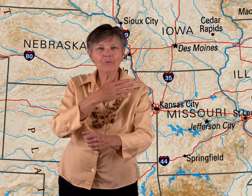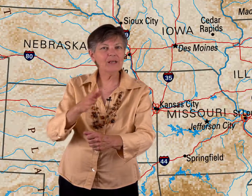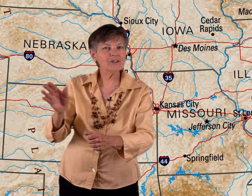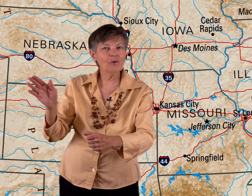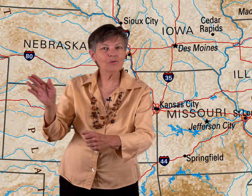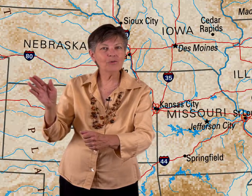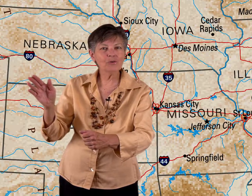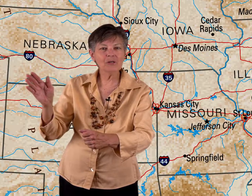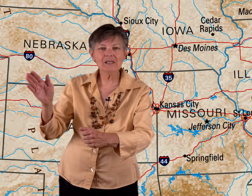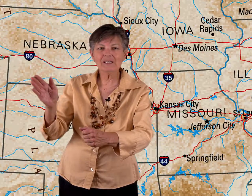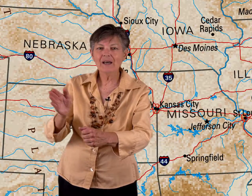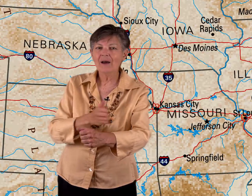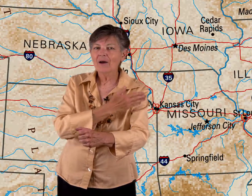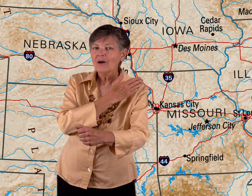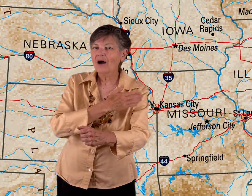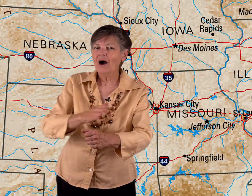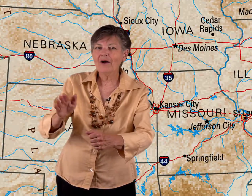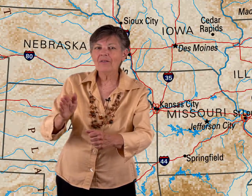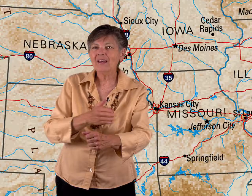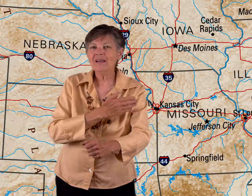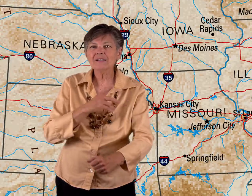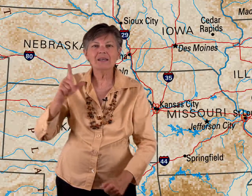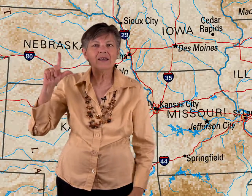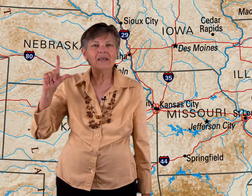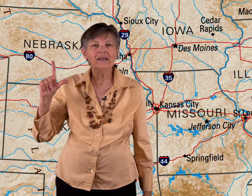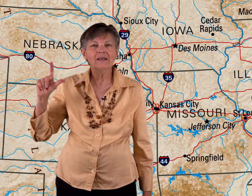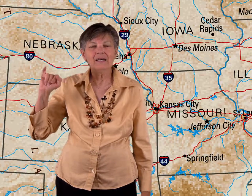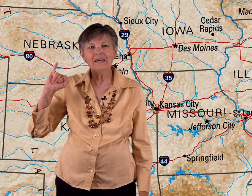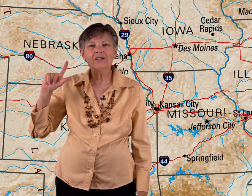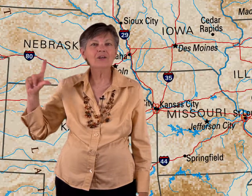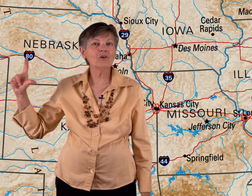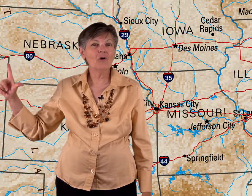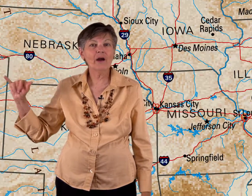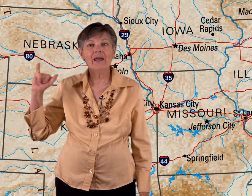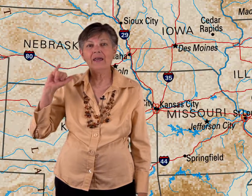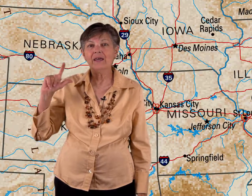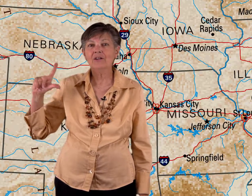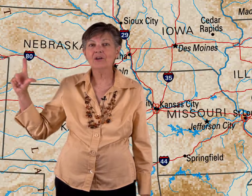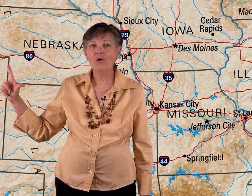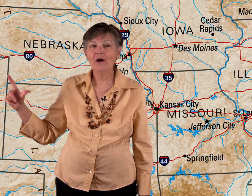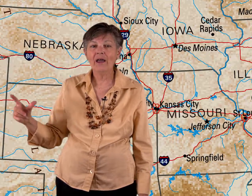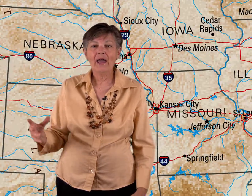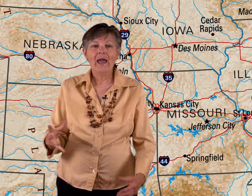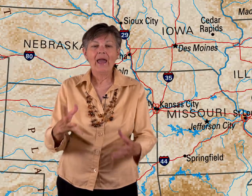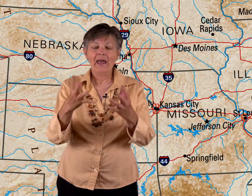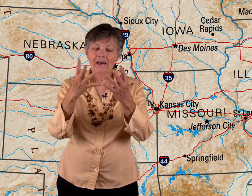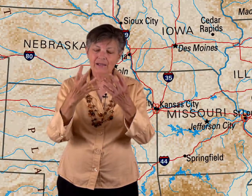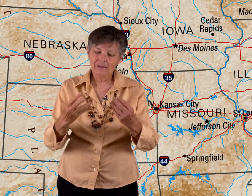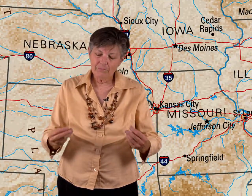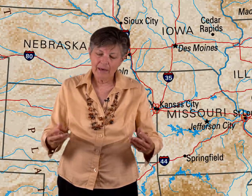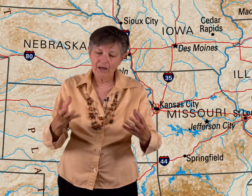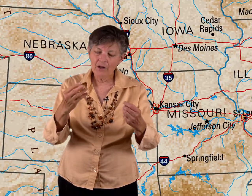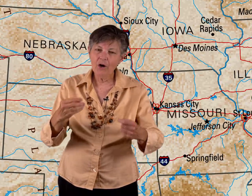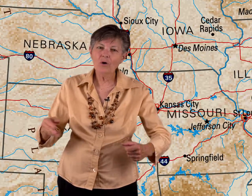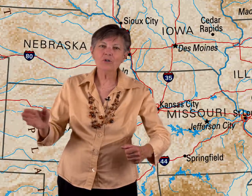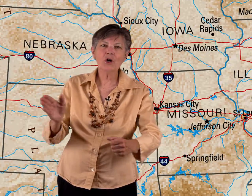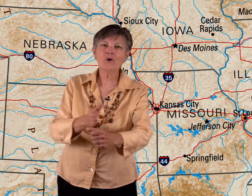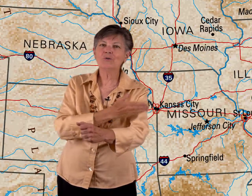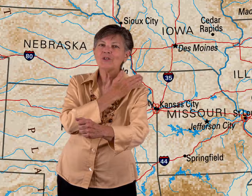breeze going through the trees. Are these Illinois, Illinois, and it's mellow tones